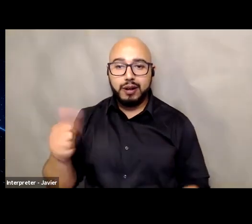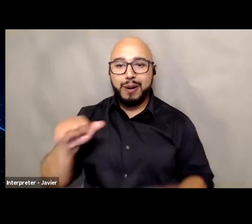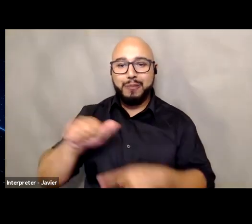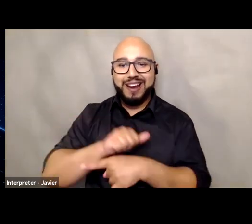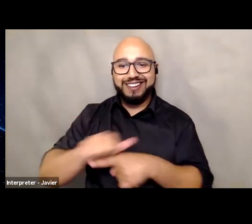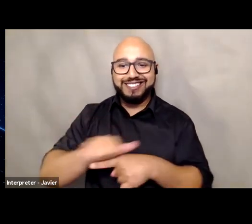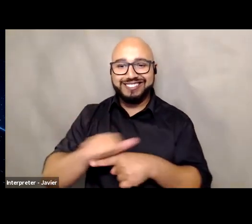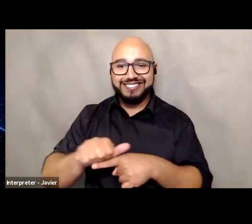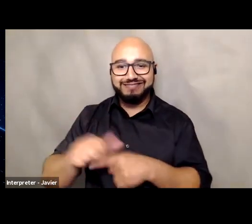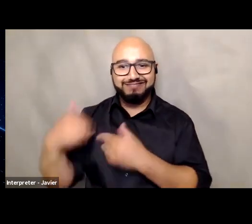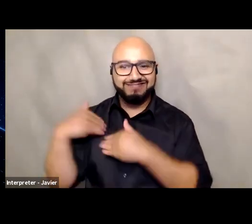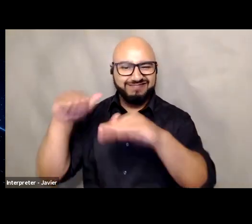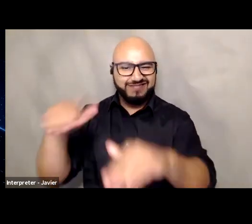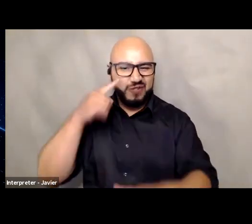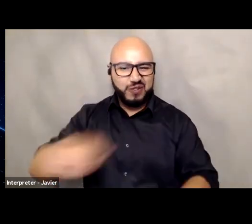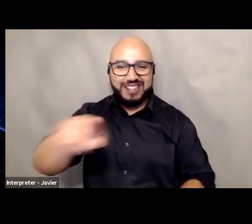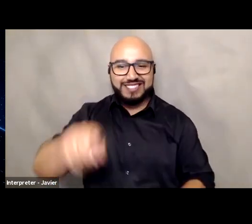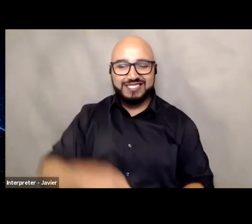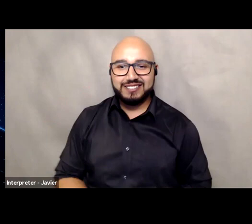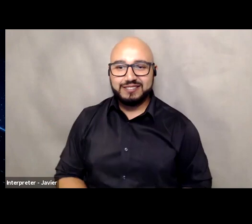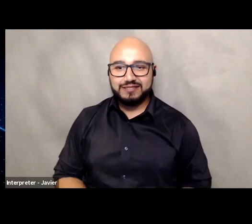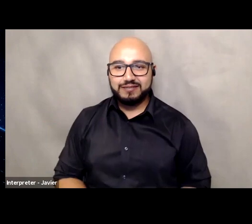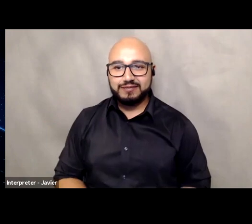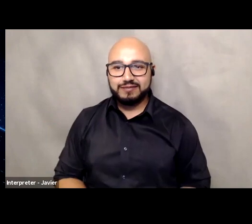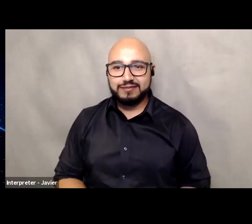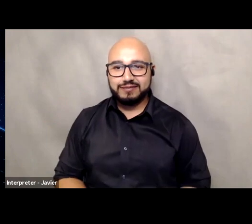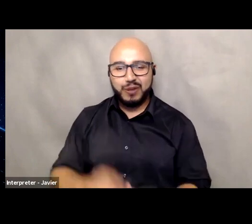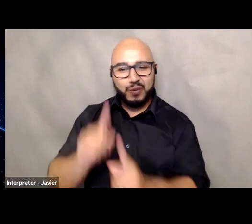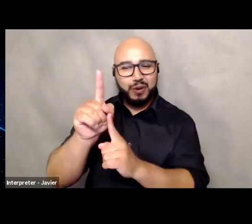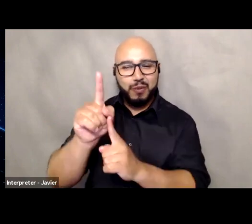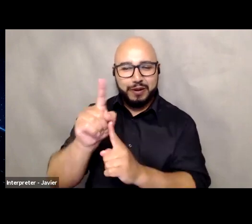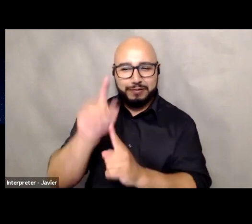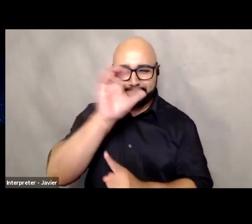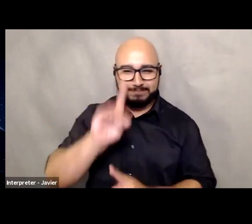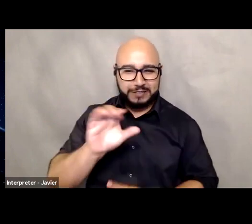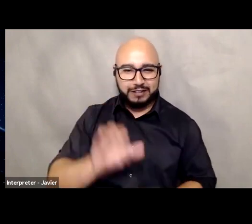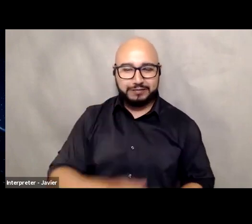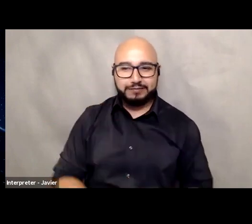practice for you guys. Give me one moment here.